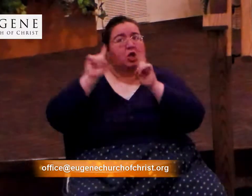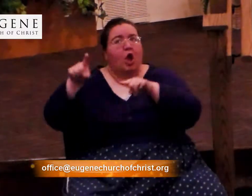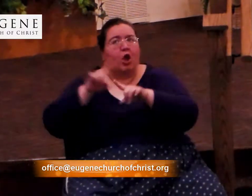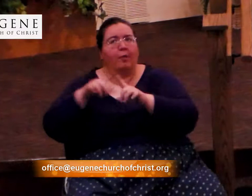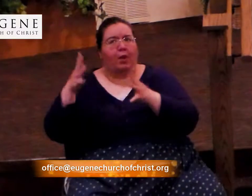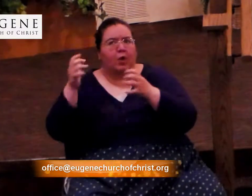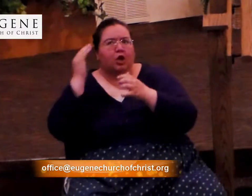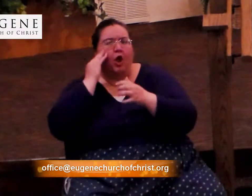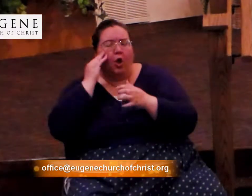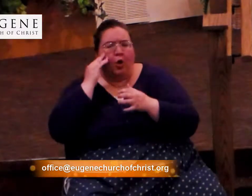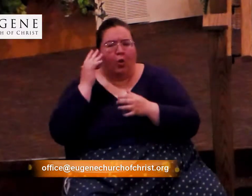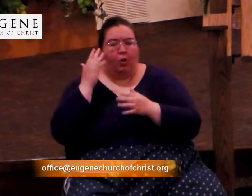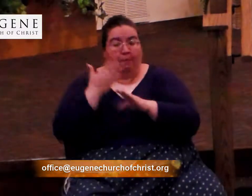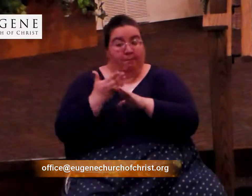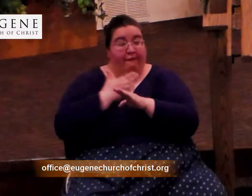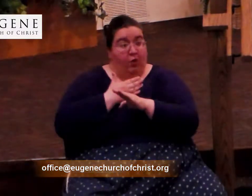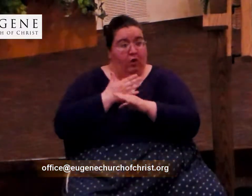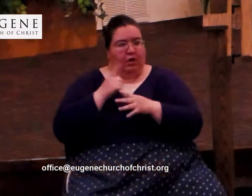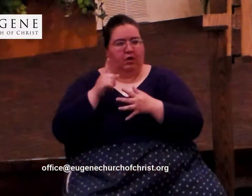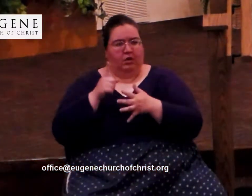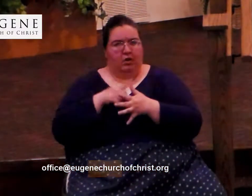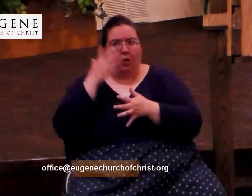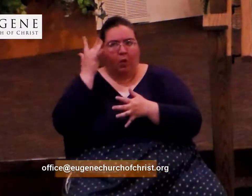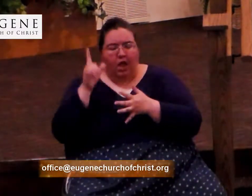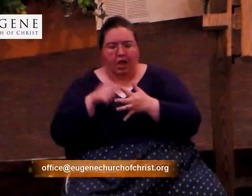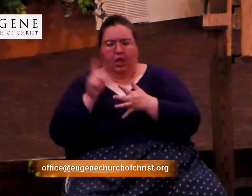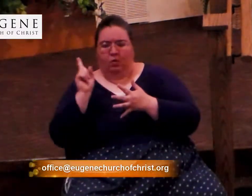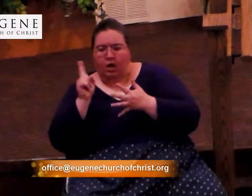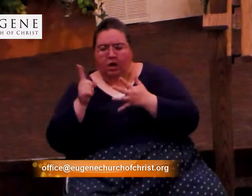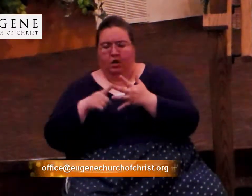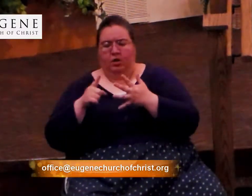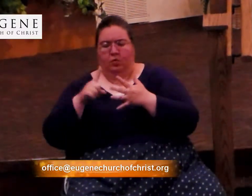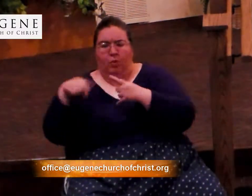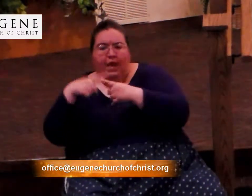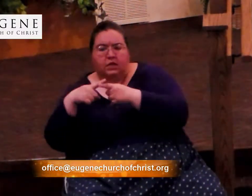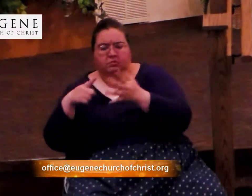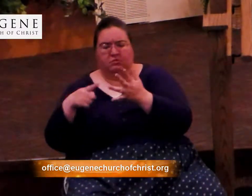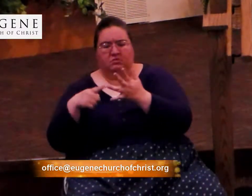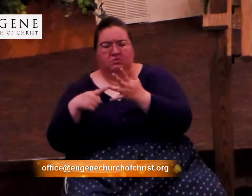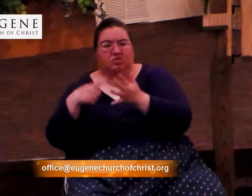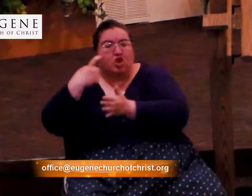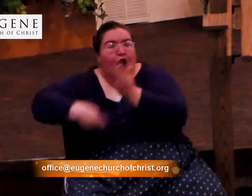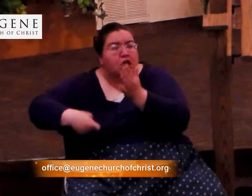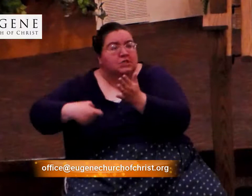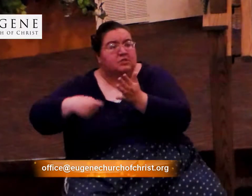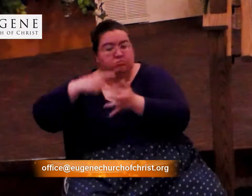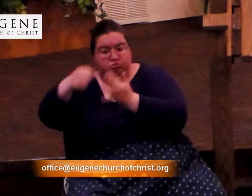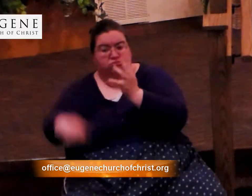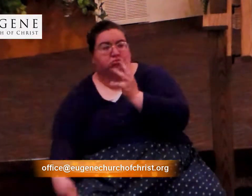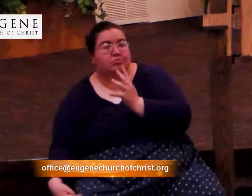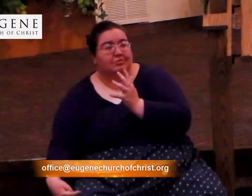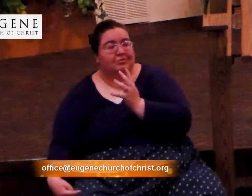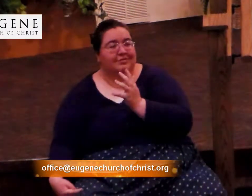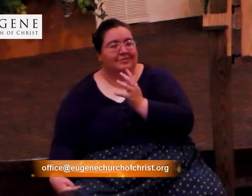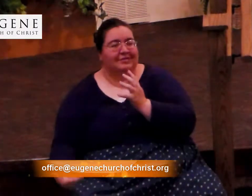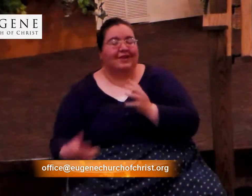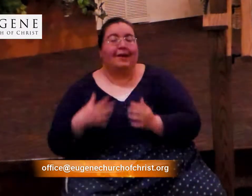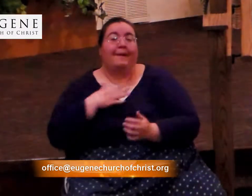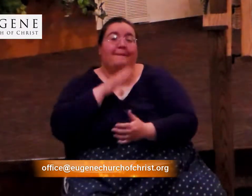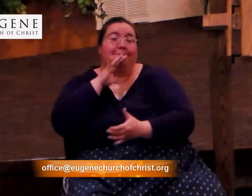when, the how much is it going to cost, all of those things. My wife, and we've shared about this quite a bit in here, spent a month in Europe